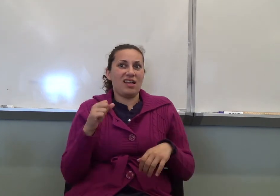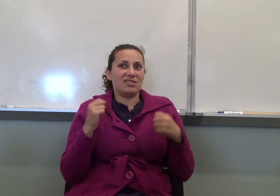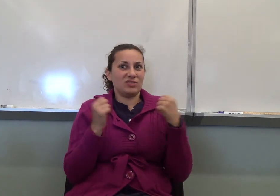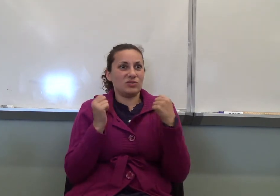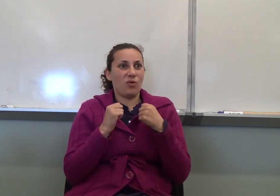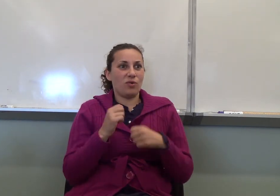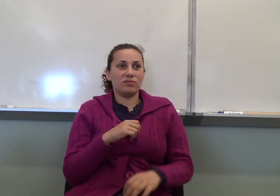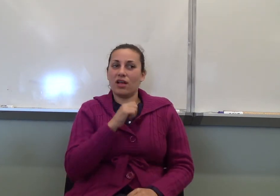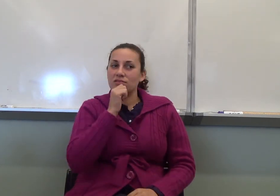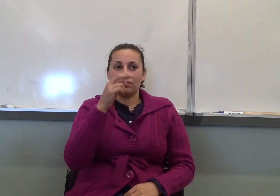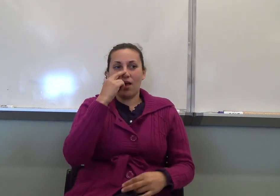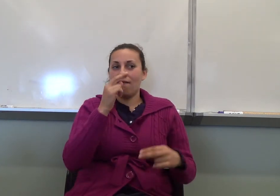Not a fun thing to